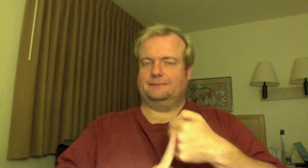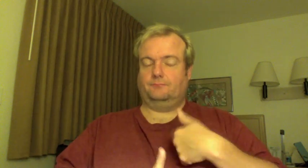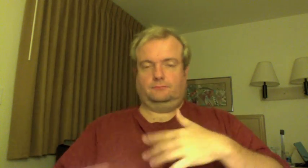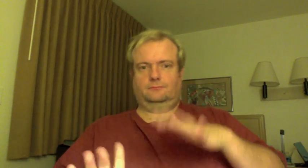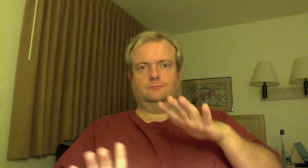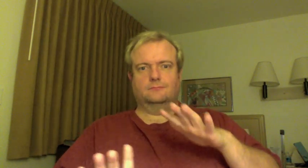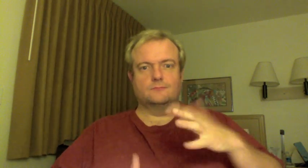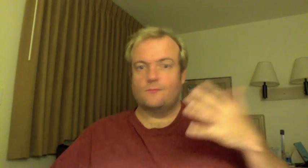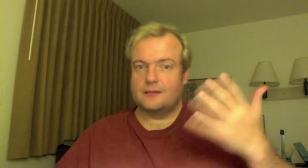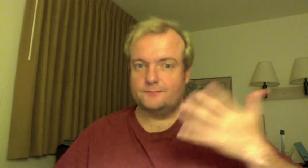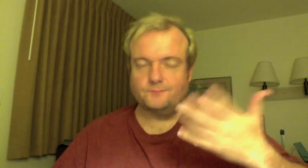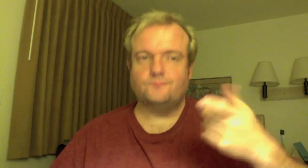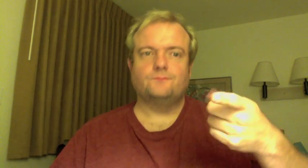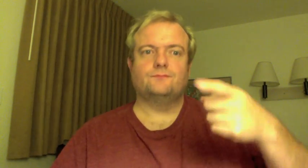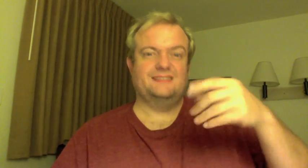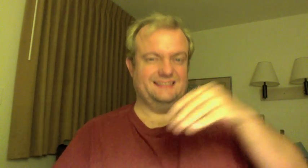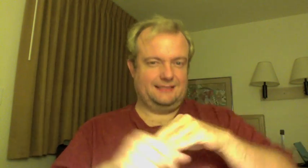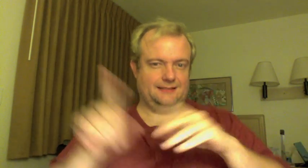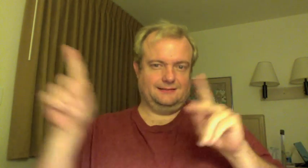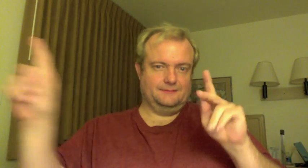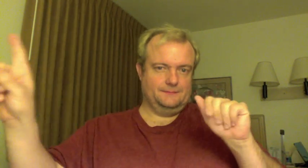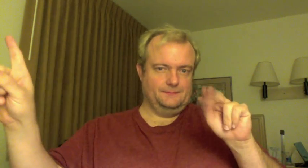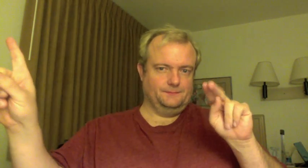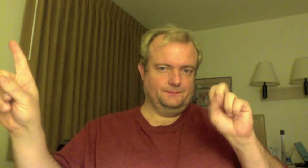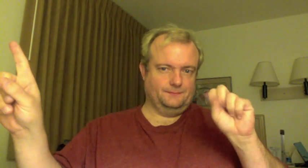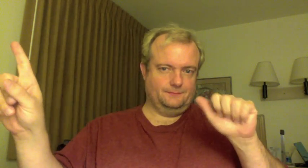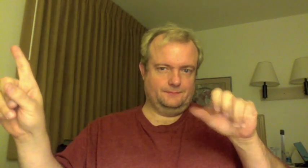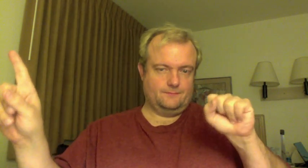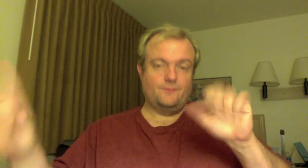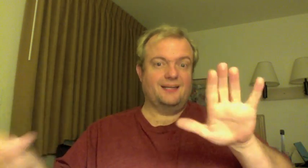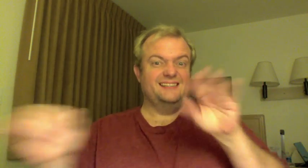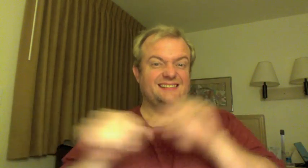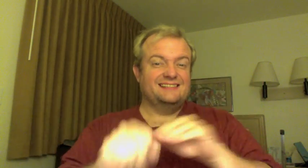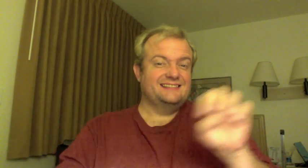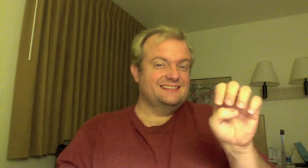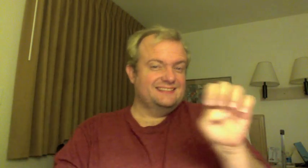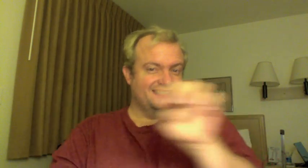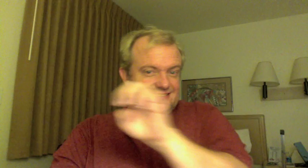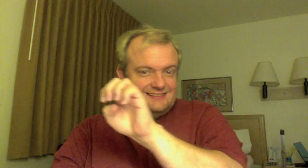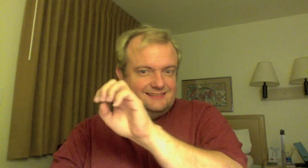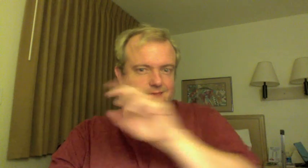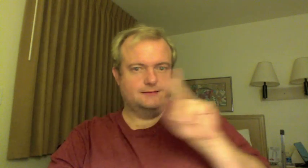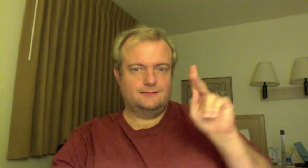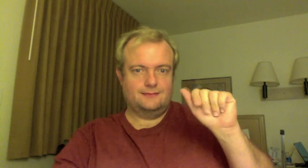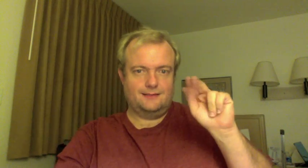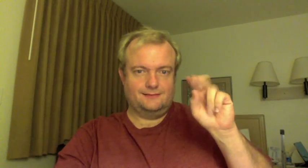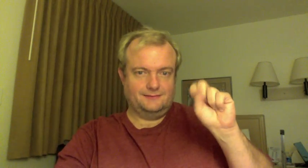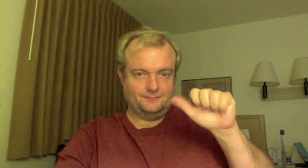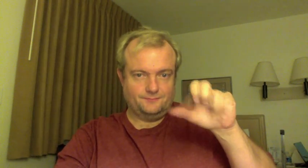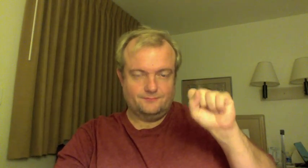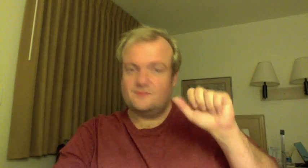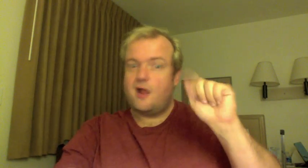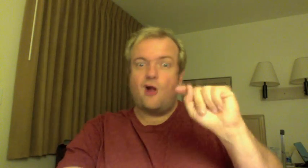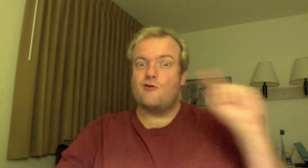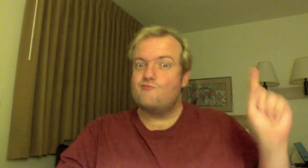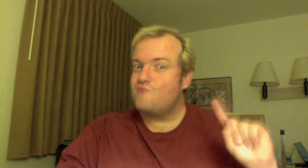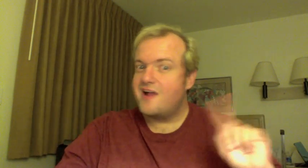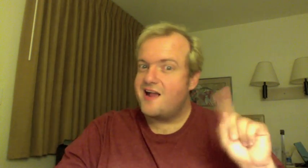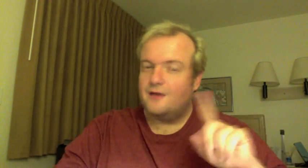For the Olympic Stadium team, the most challenging part of the construction is about to begin. Building the steel structure